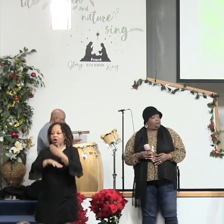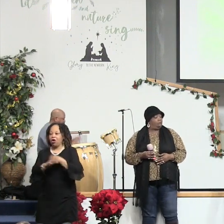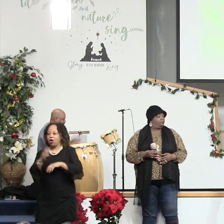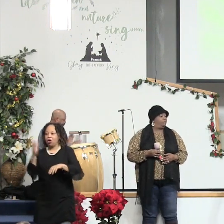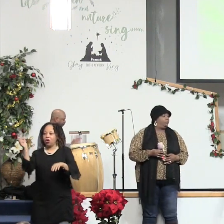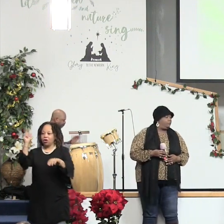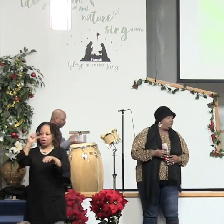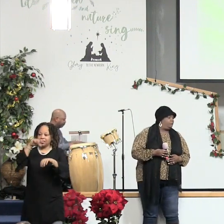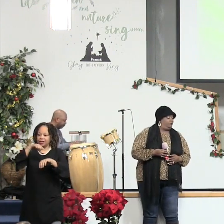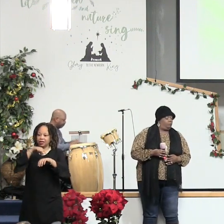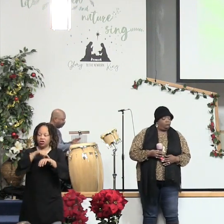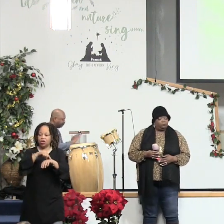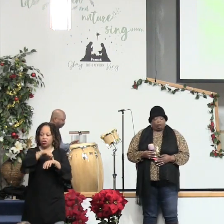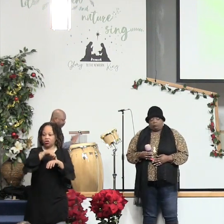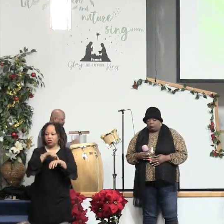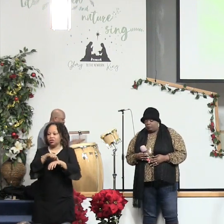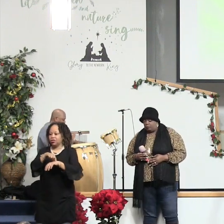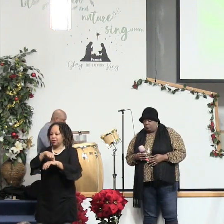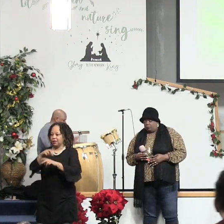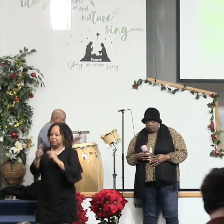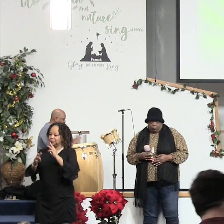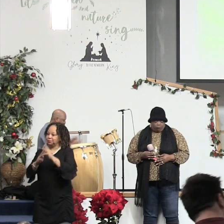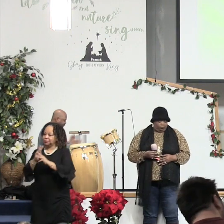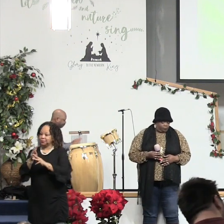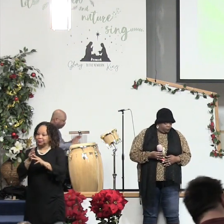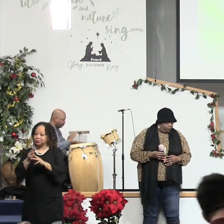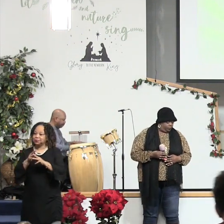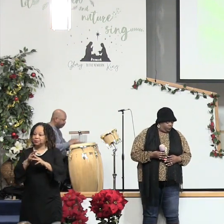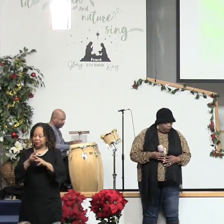in all the earth.